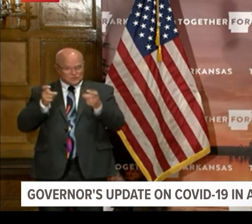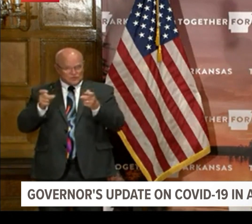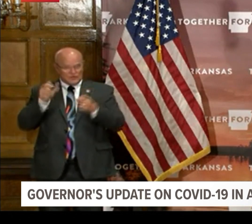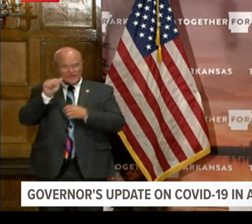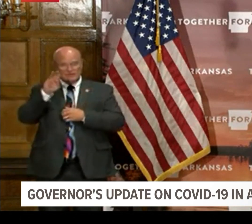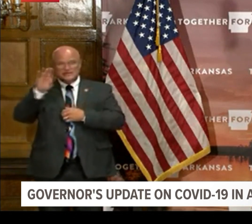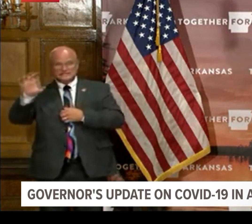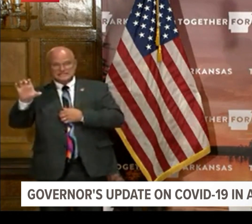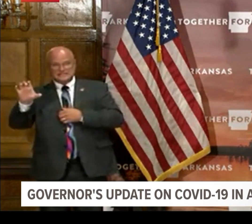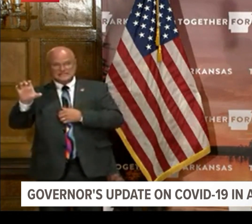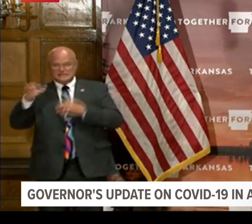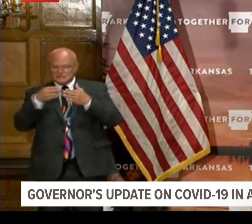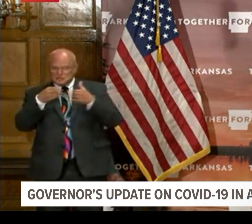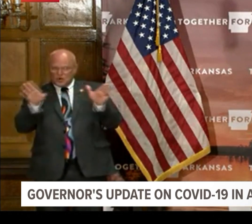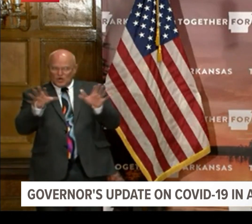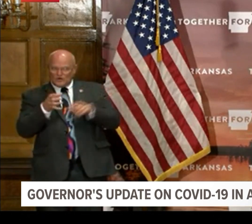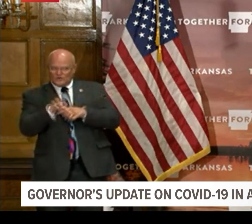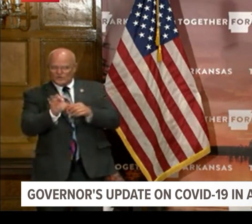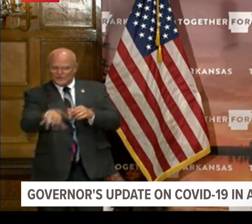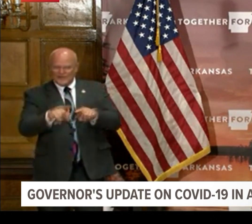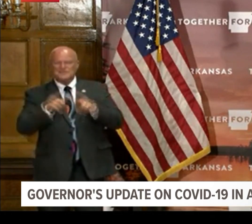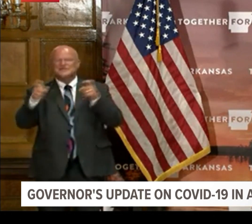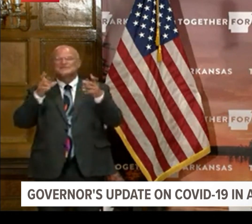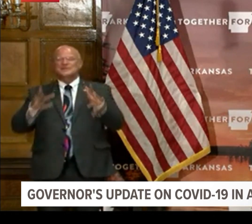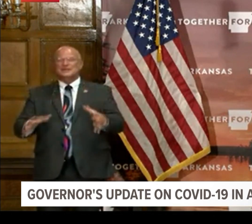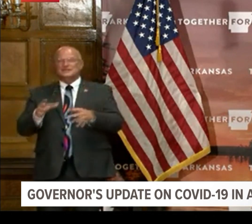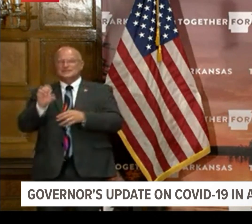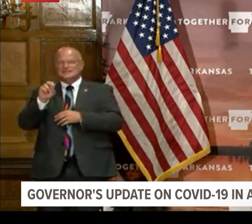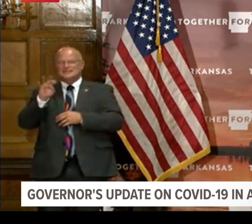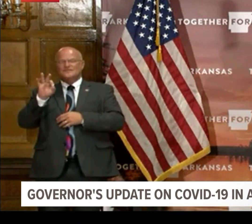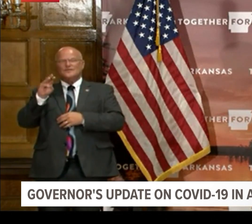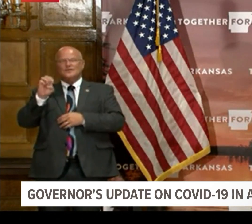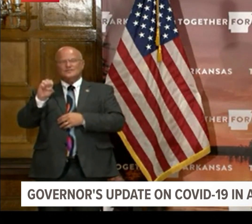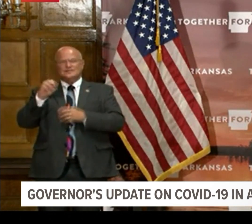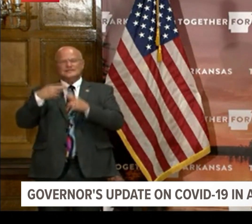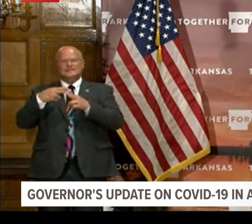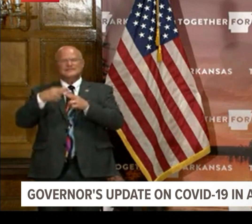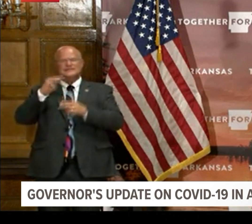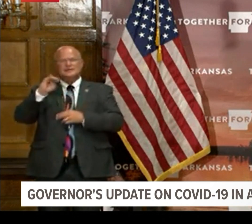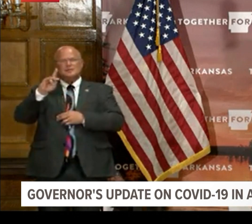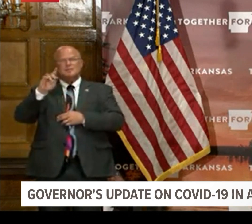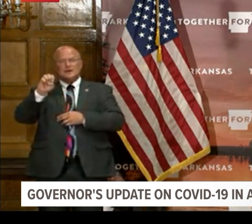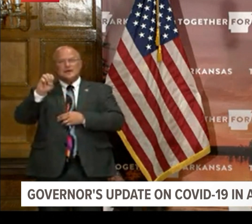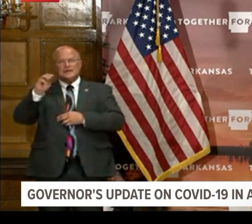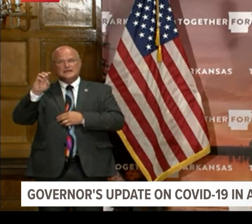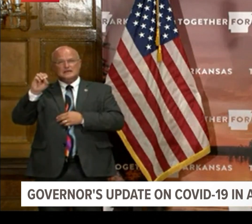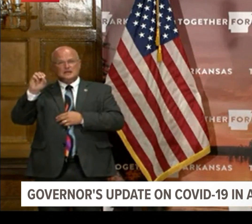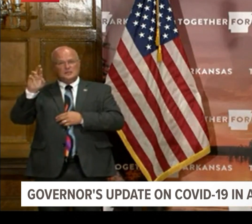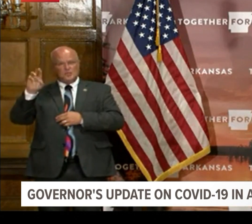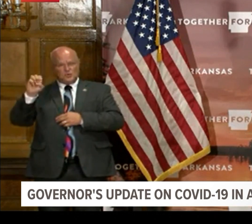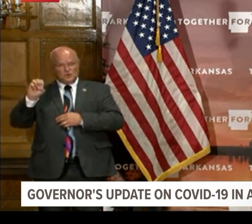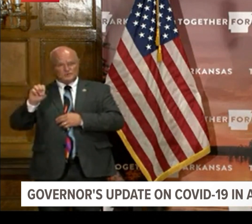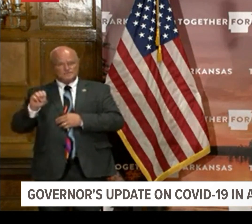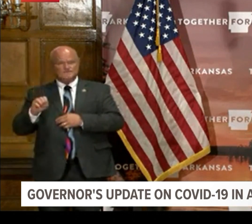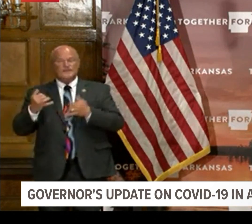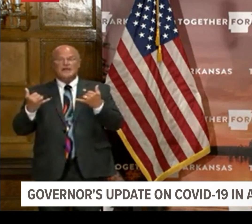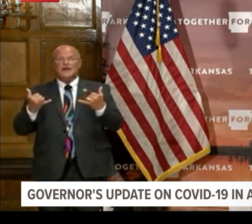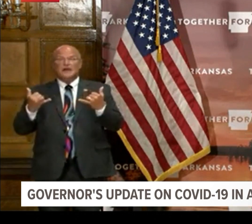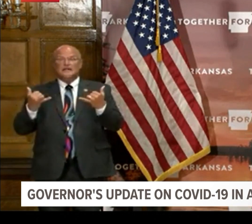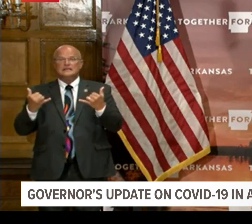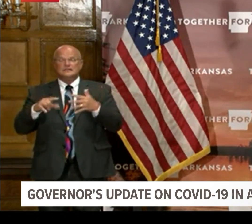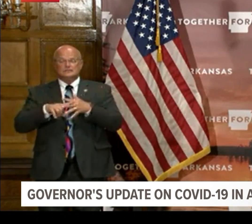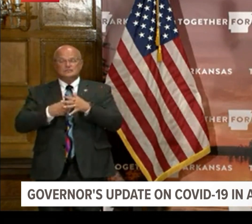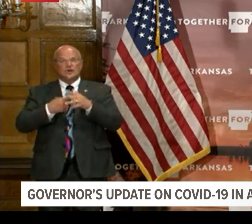actually broader enforcement than that, but our Director of Enforcement, Mike Moore. And today I want to start off with an